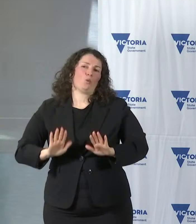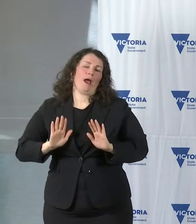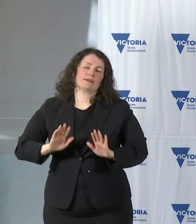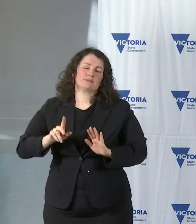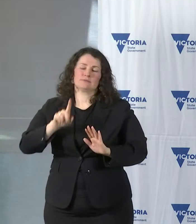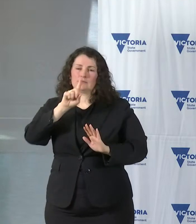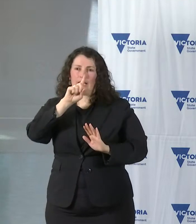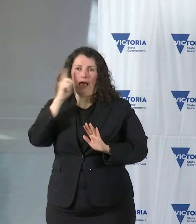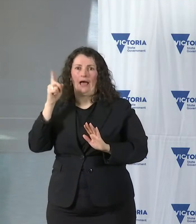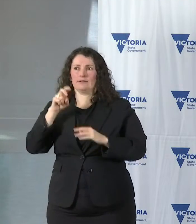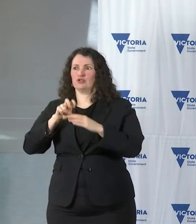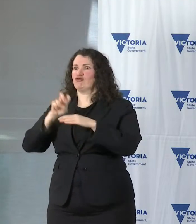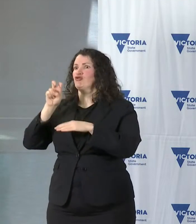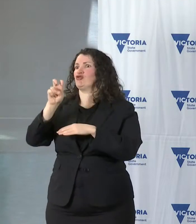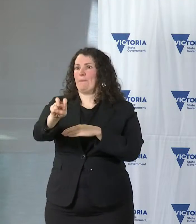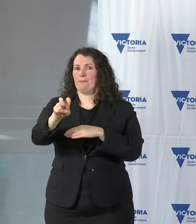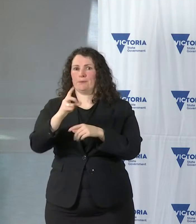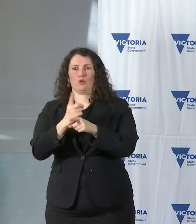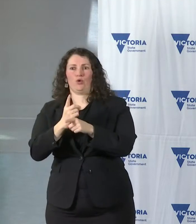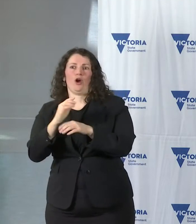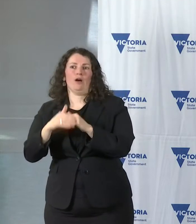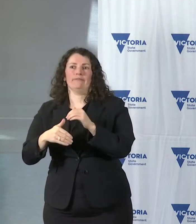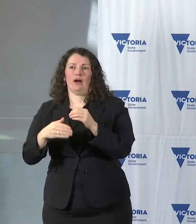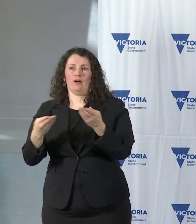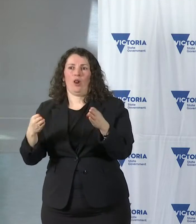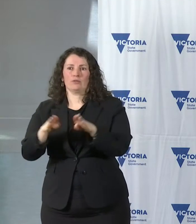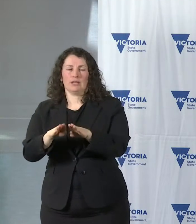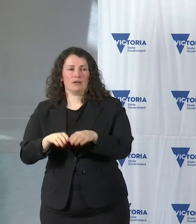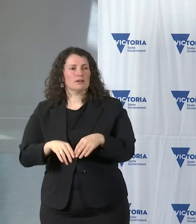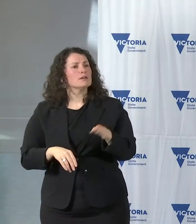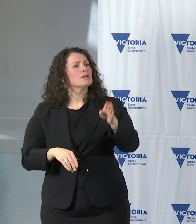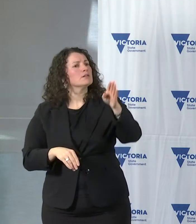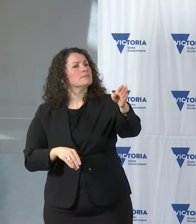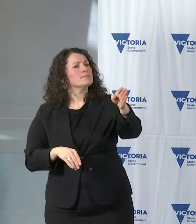jumping to what it might lead to just yet.